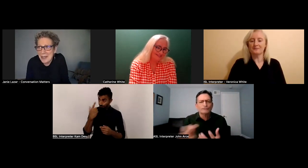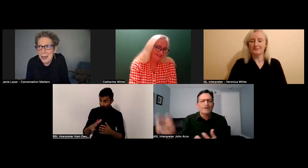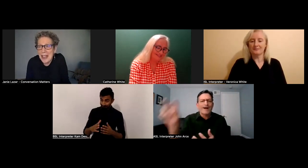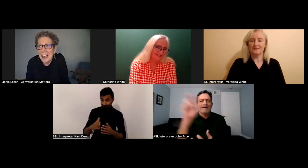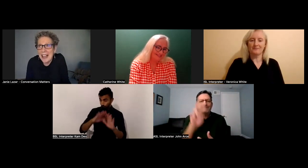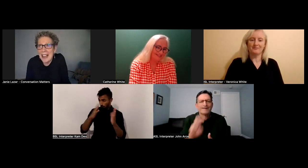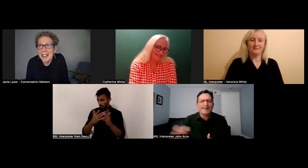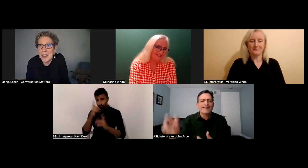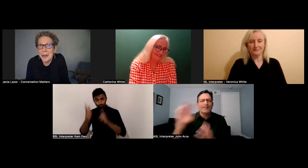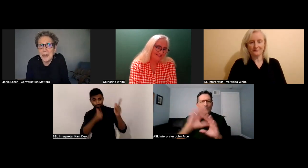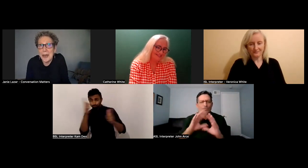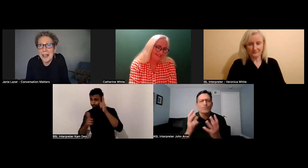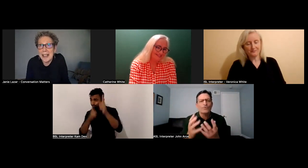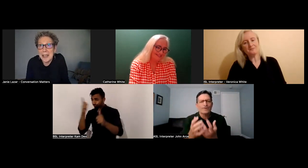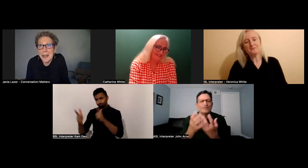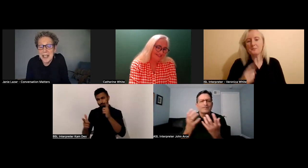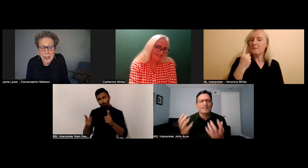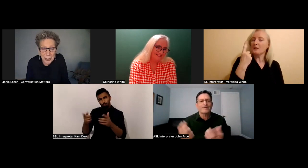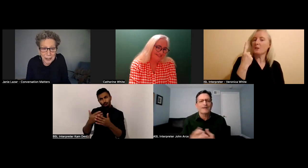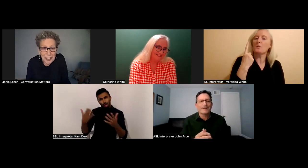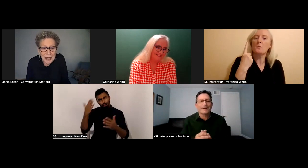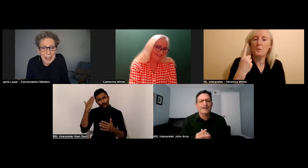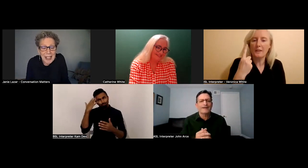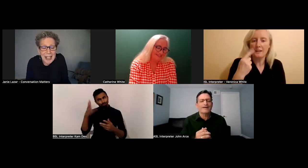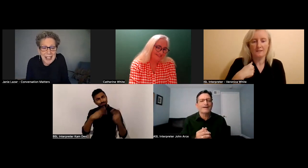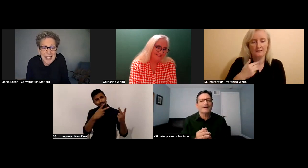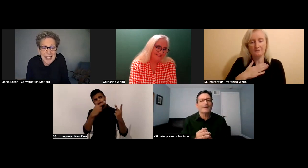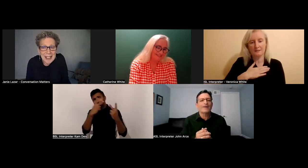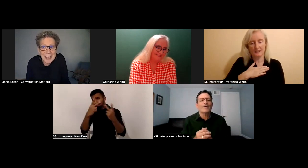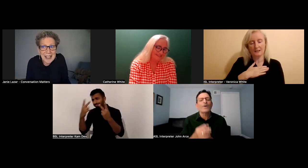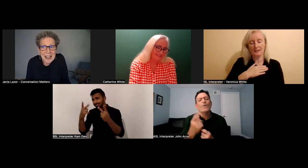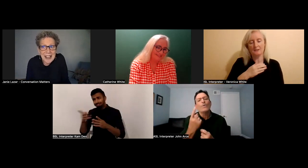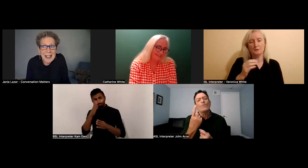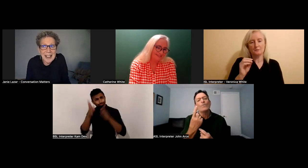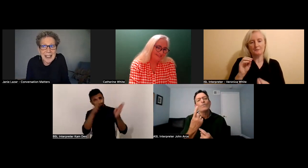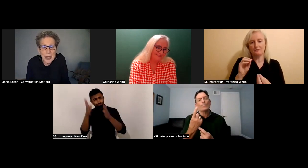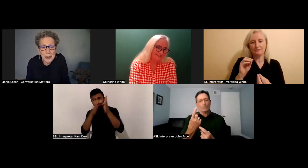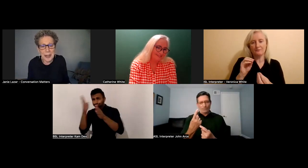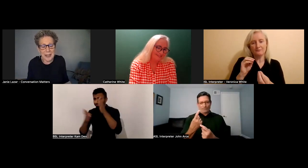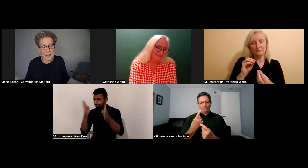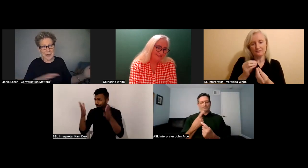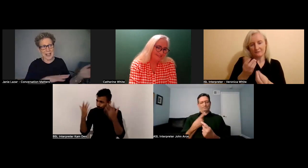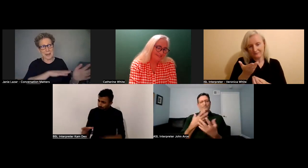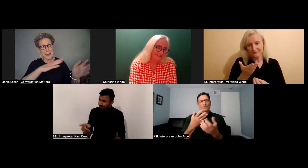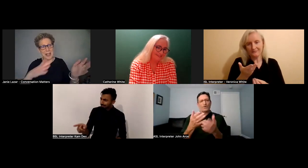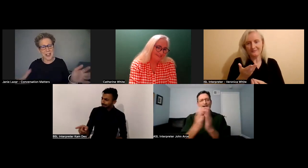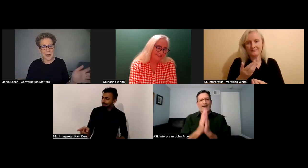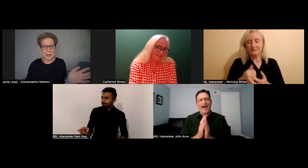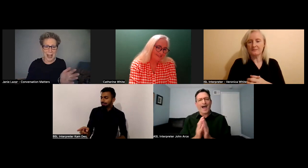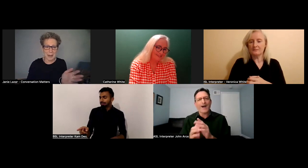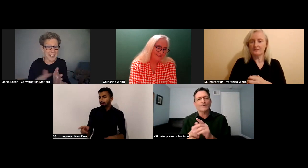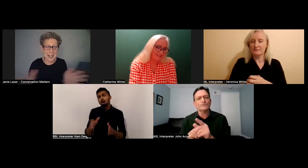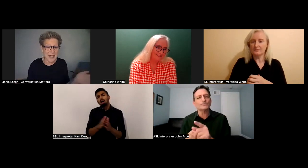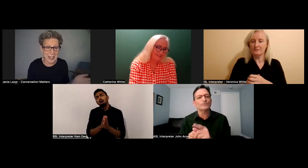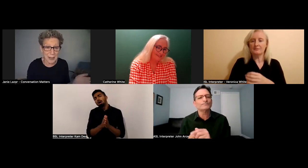And one thing I'd like to, I suppose, touch on is the whole, I suppose, issue